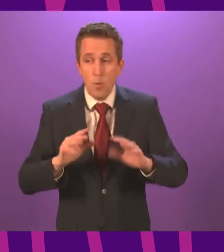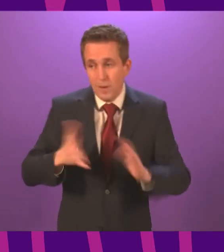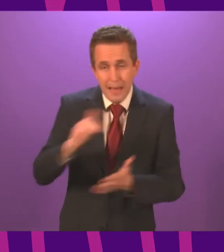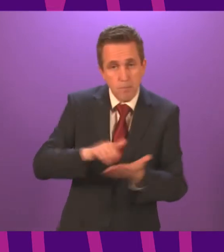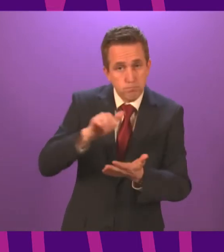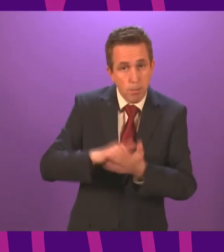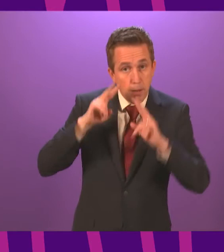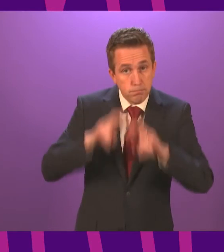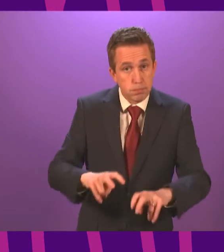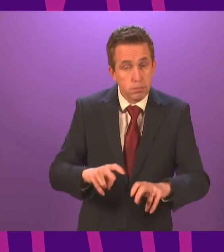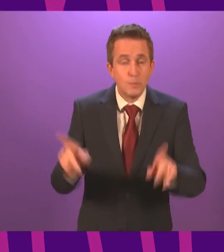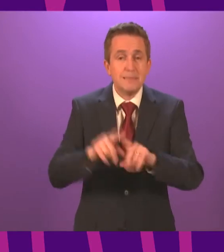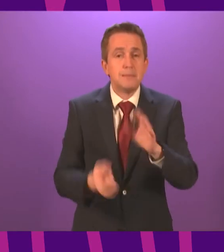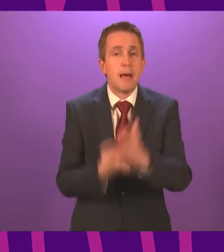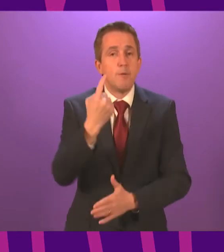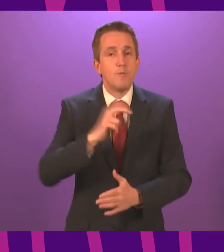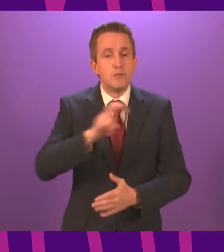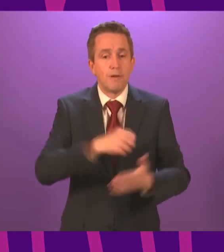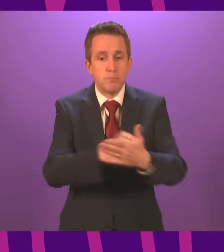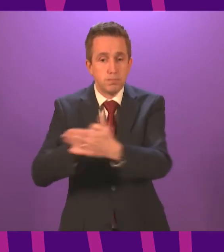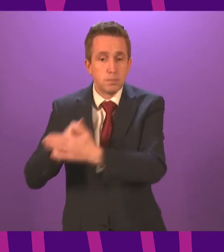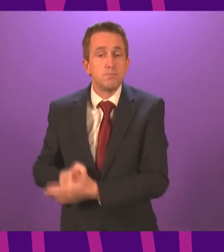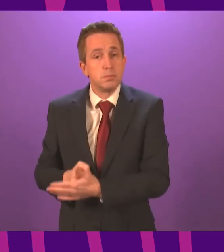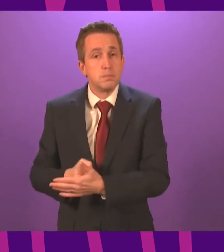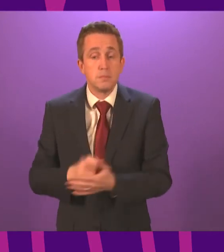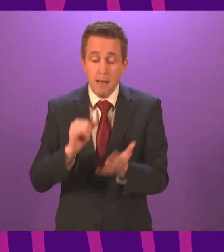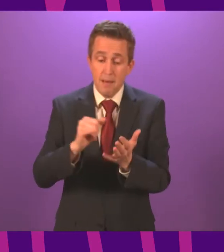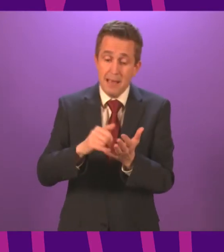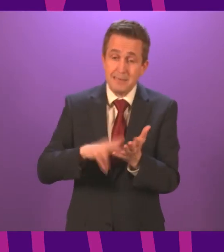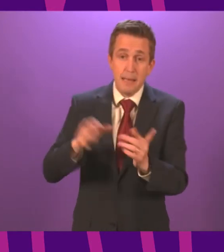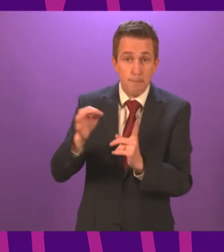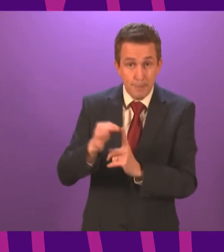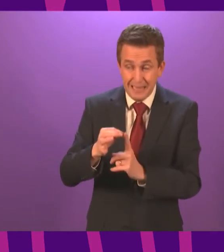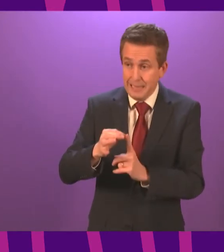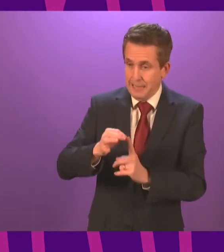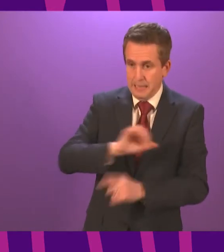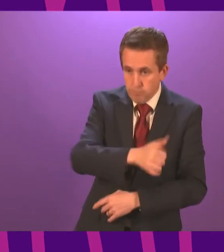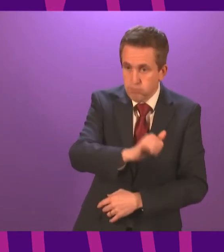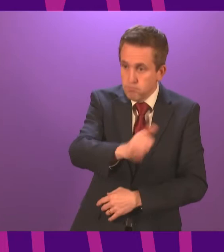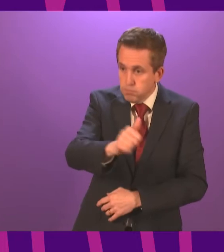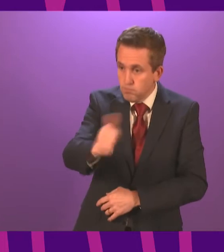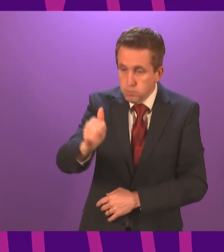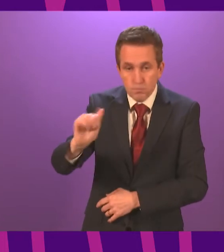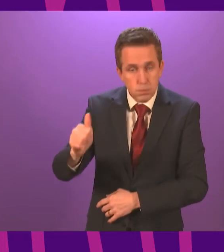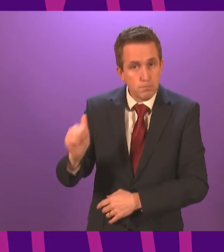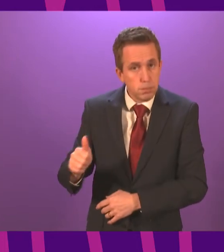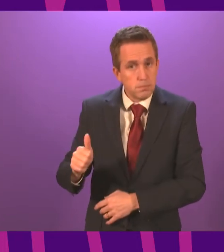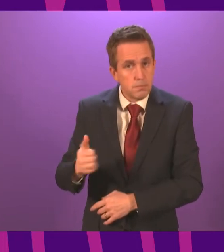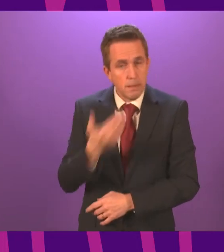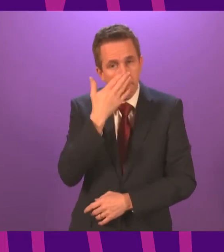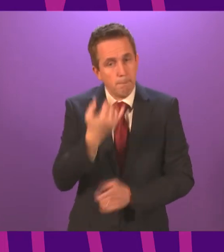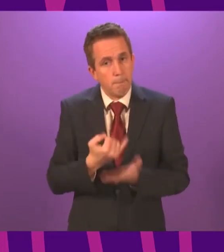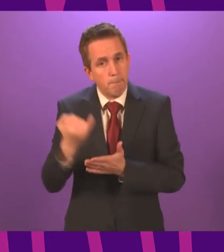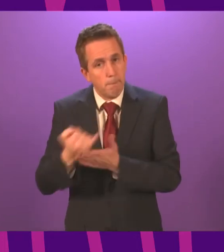comes to travel restrictions. It's eye-opening, I have to say, that SNP speaker after speaker dismissed wanting more scrutiny before